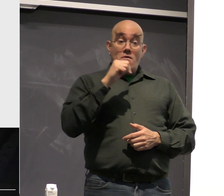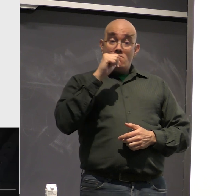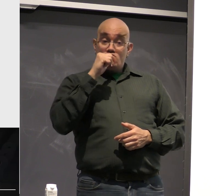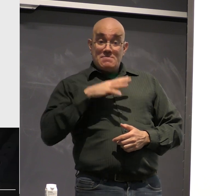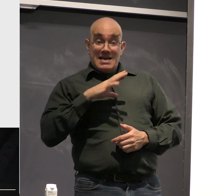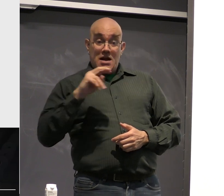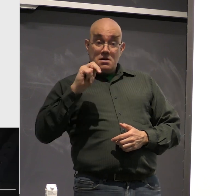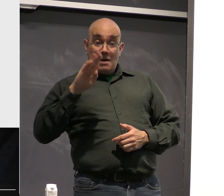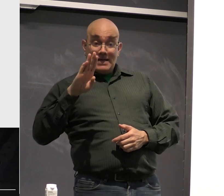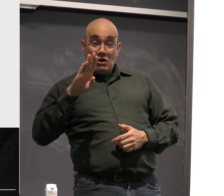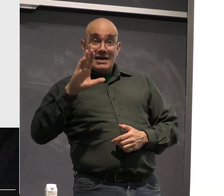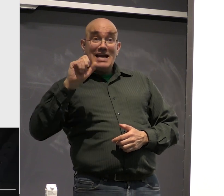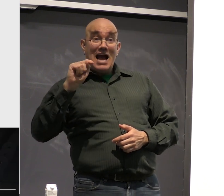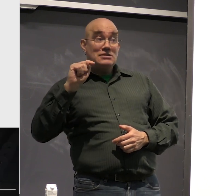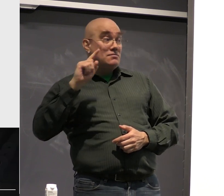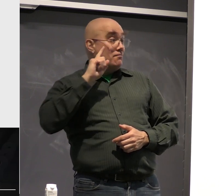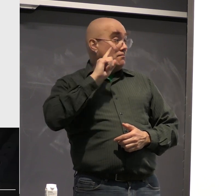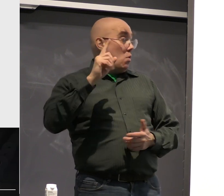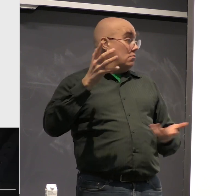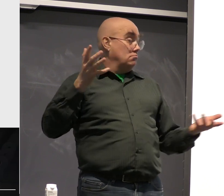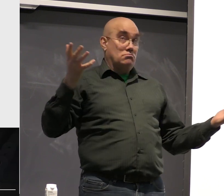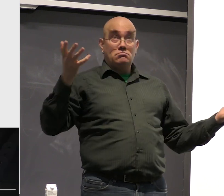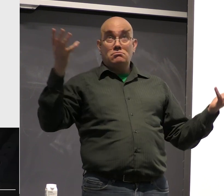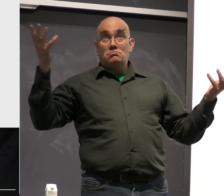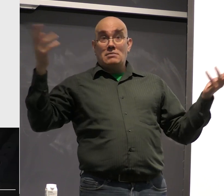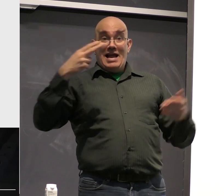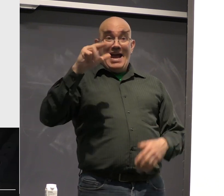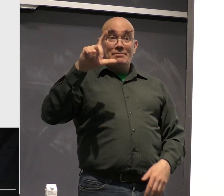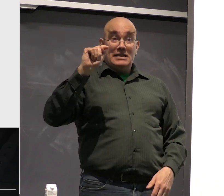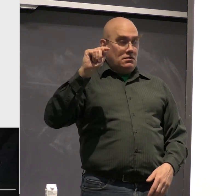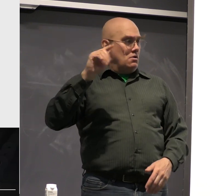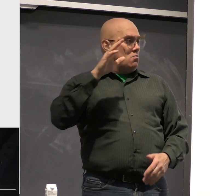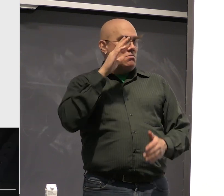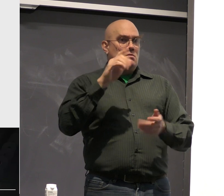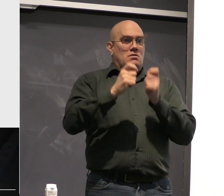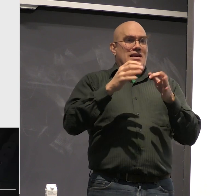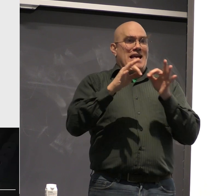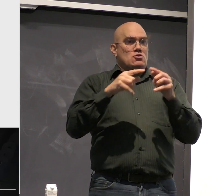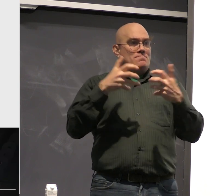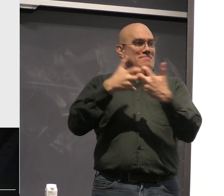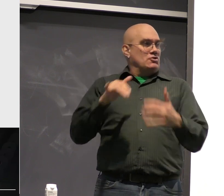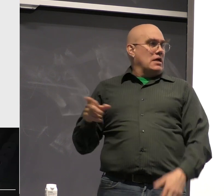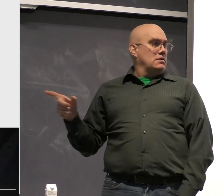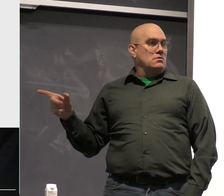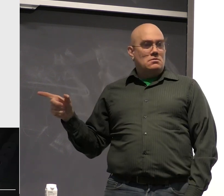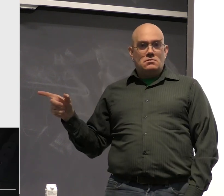If it's an all women and non-binary cast for Hamlet, then we'll have the language to match